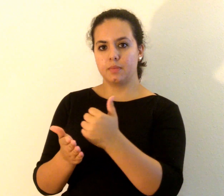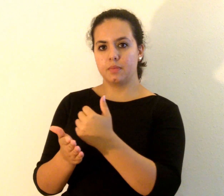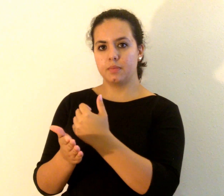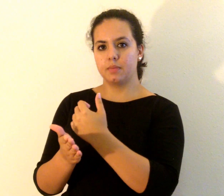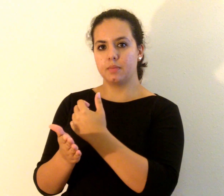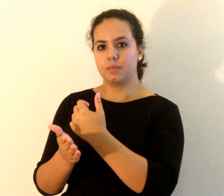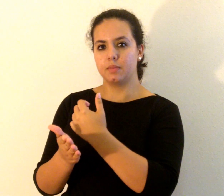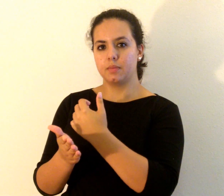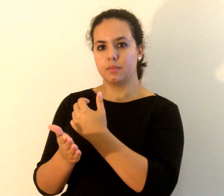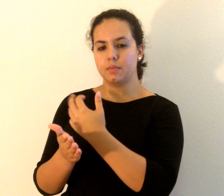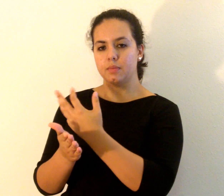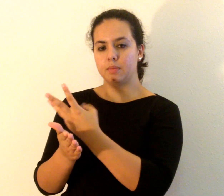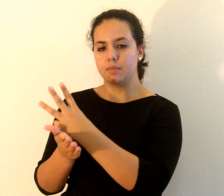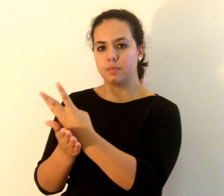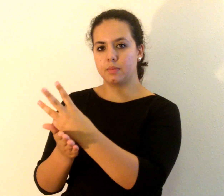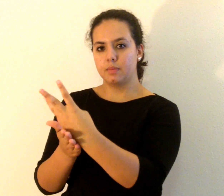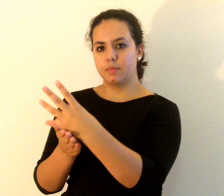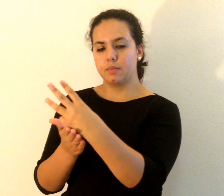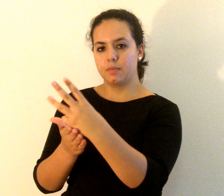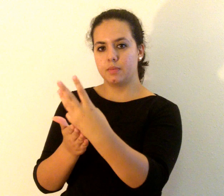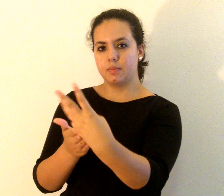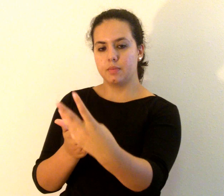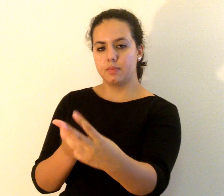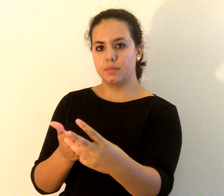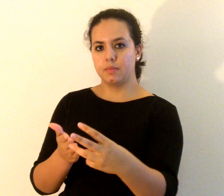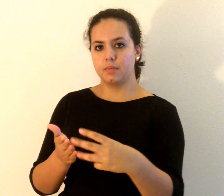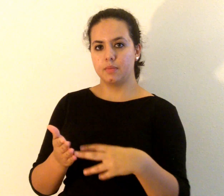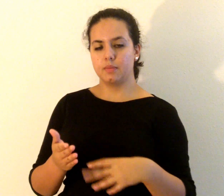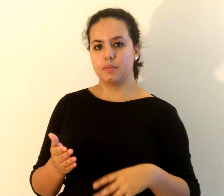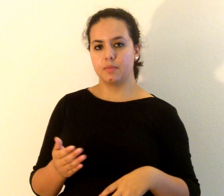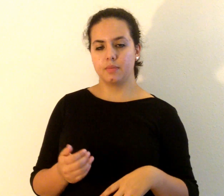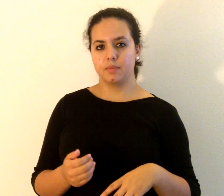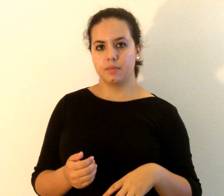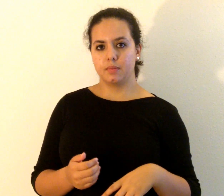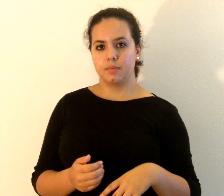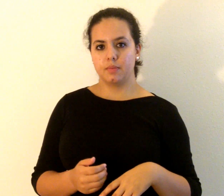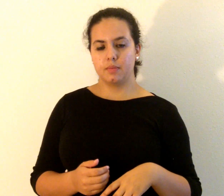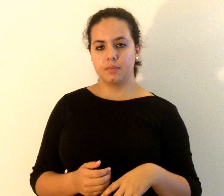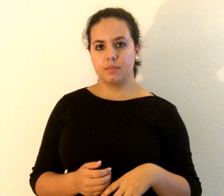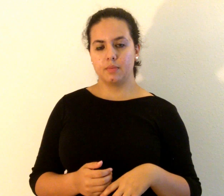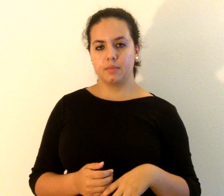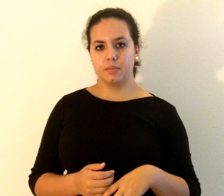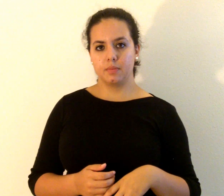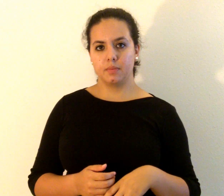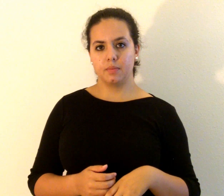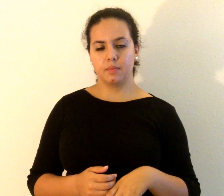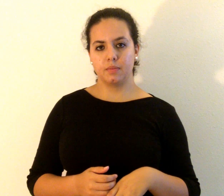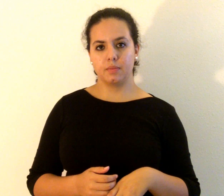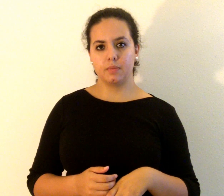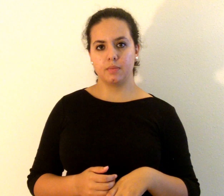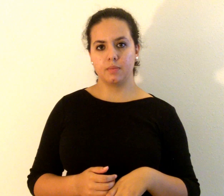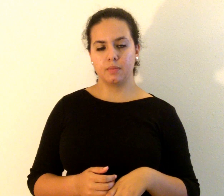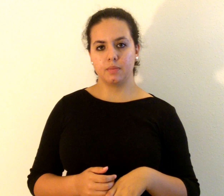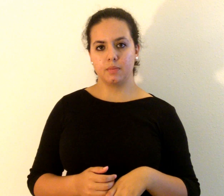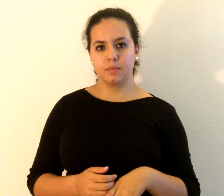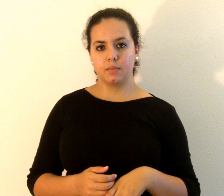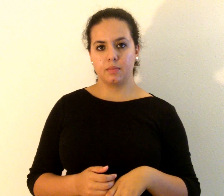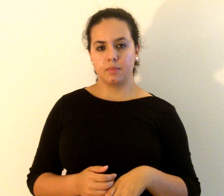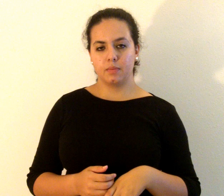do 16 weeks. So if somebody said to you, you're taking ASL, how long is your class? If it were